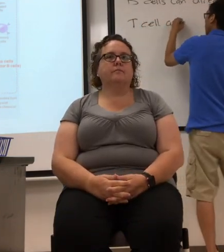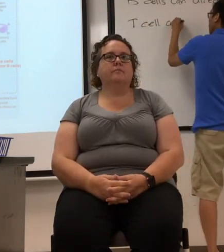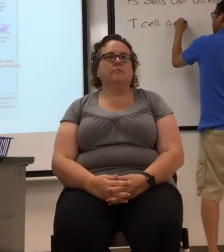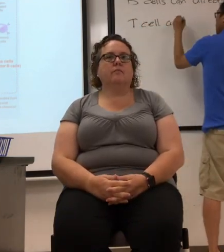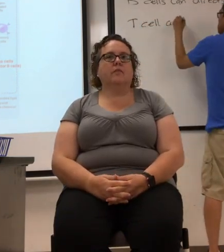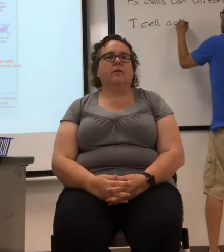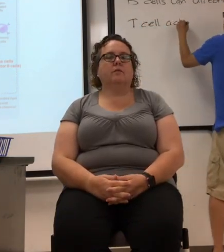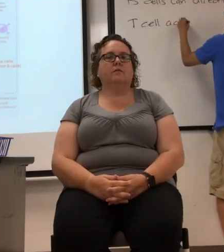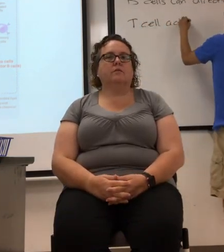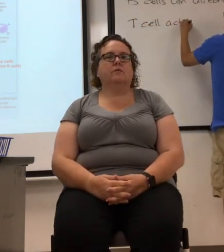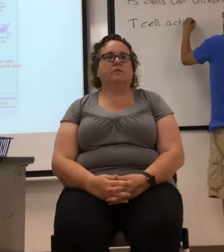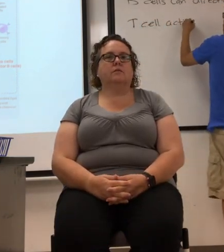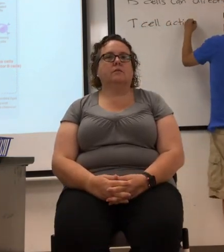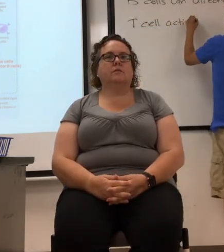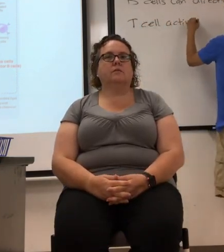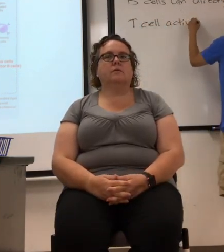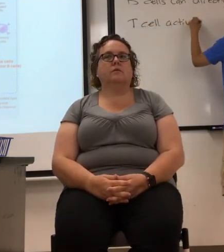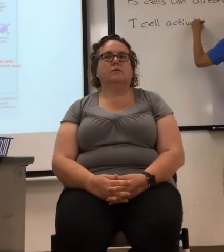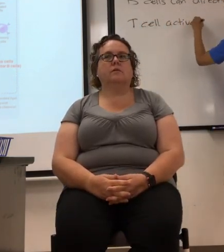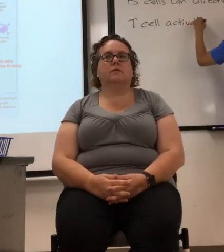T cell activation